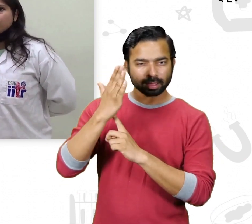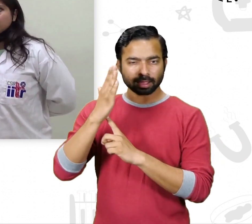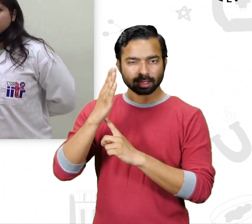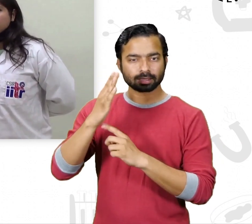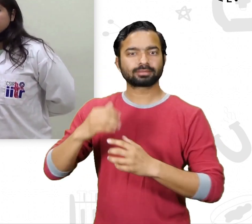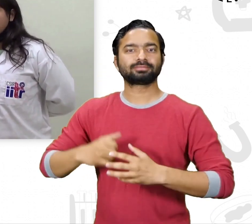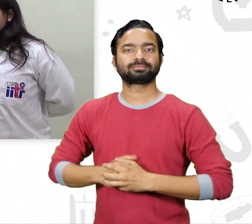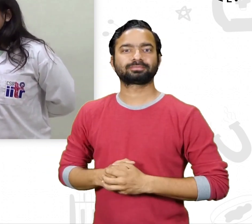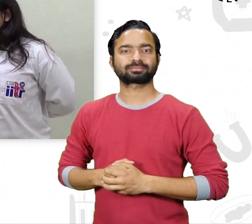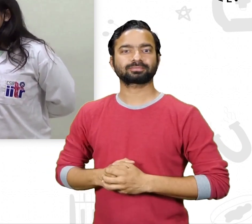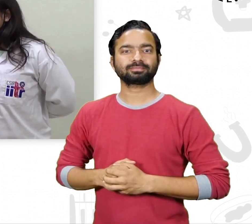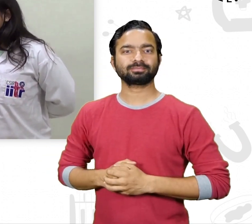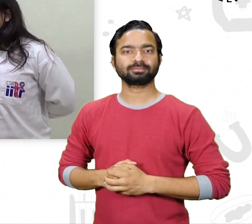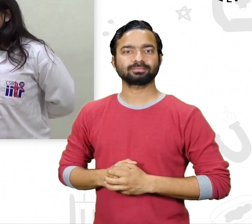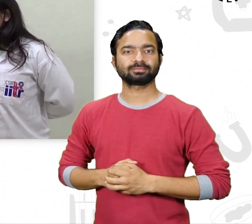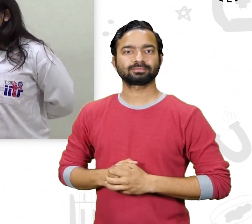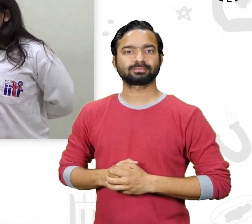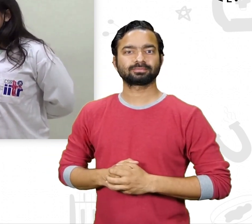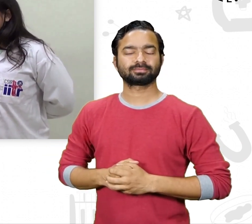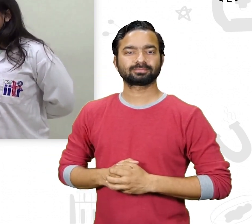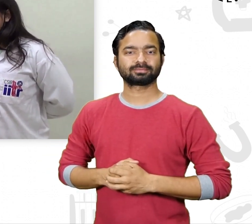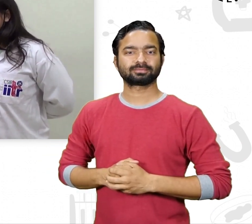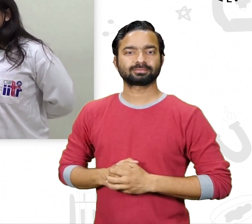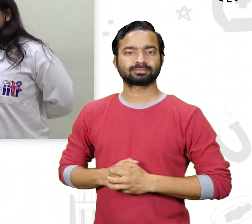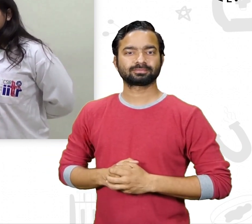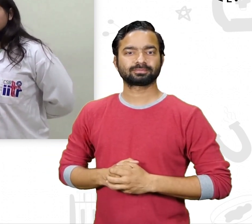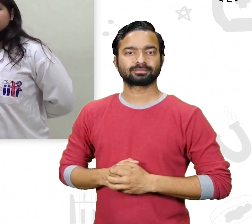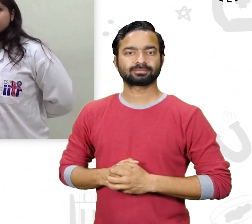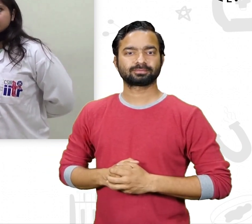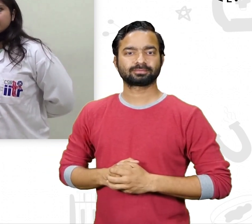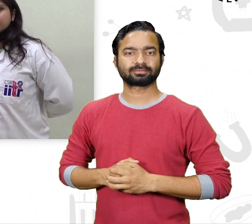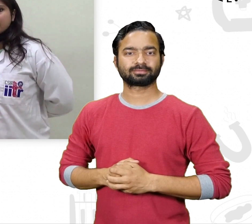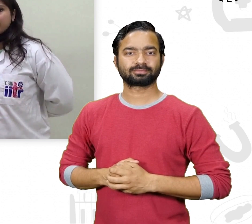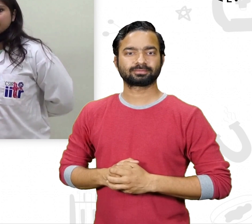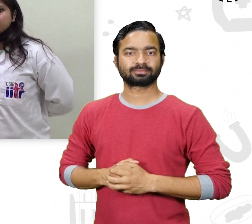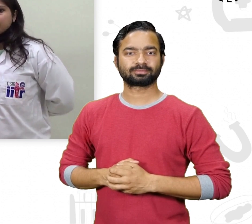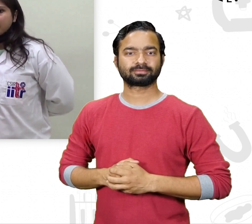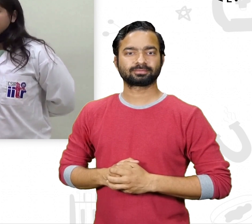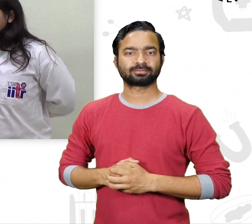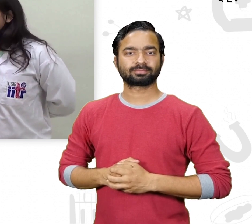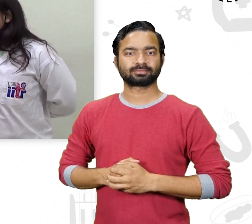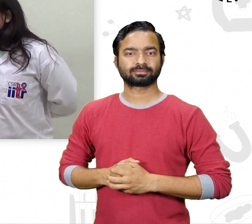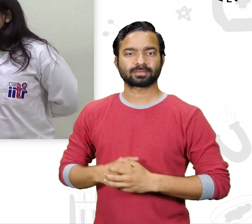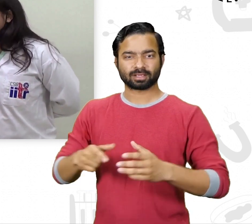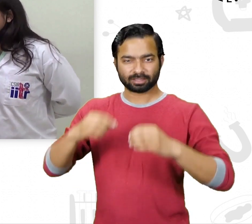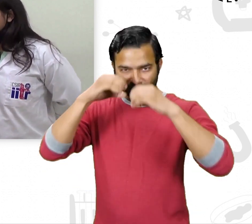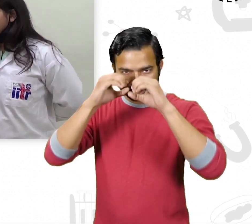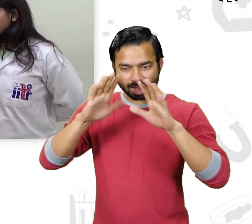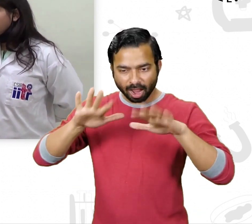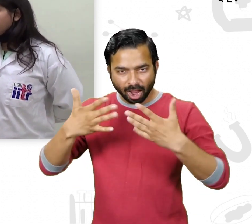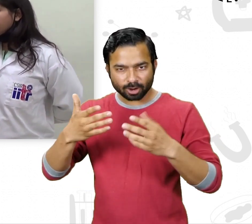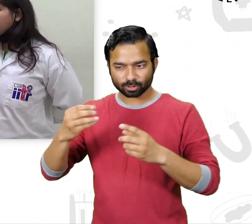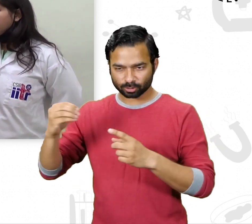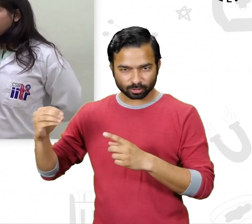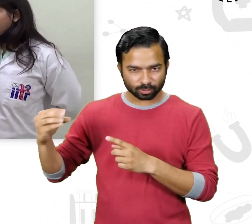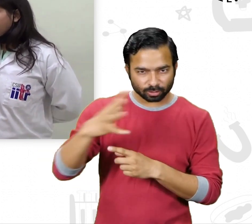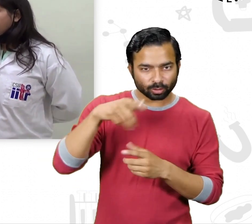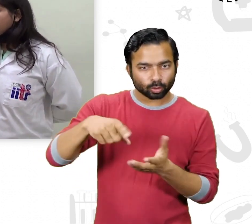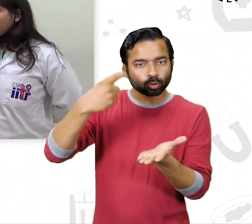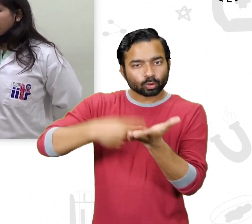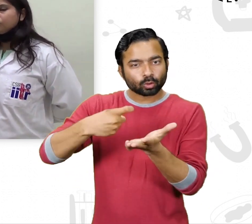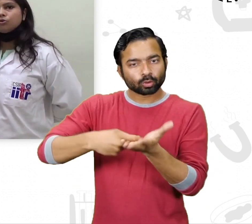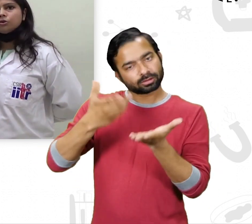the molecules and it emits some light, and which light is